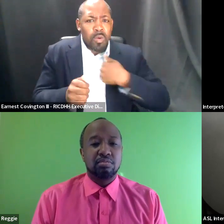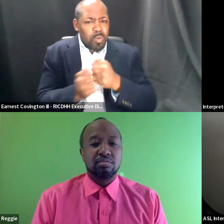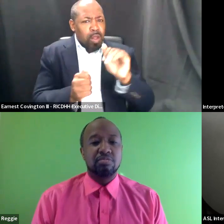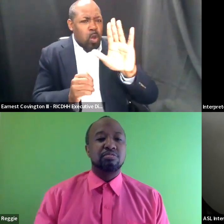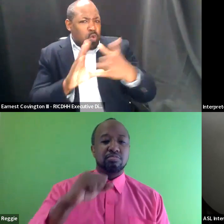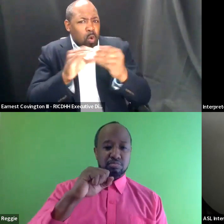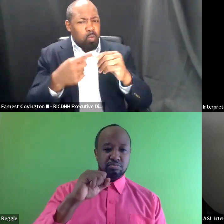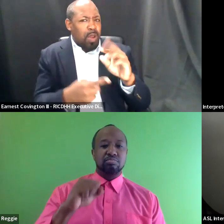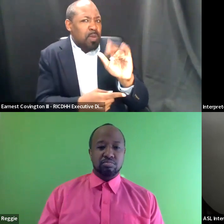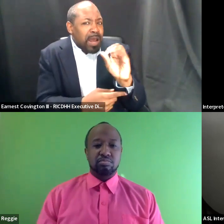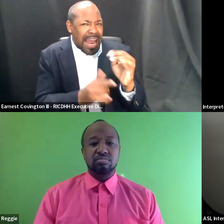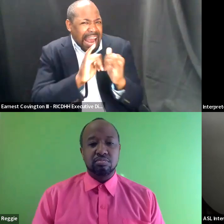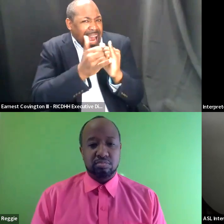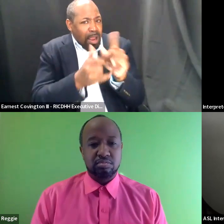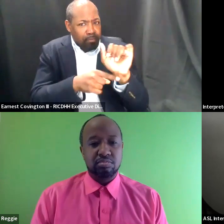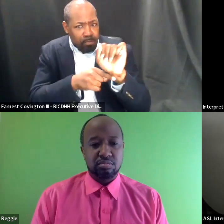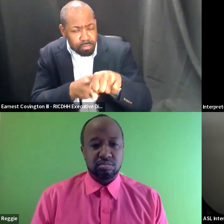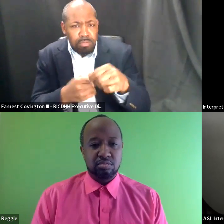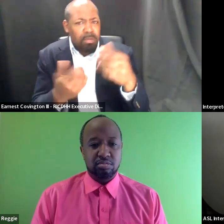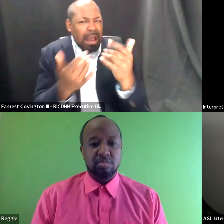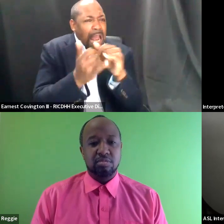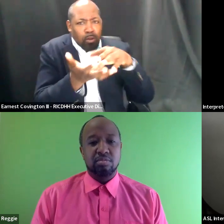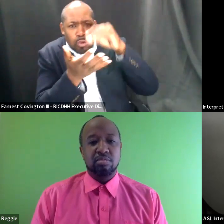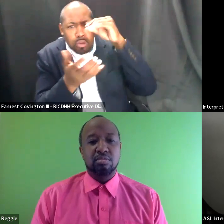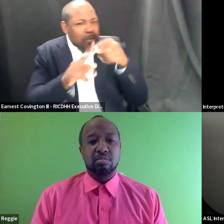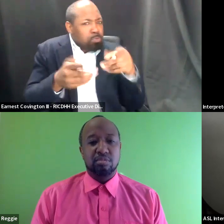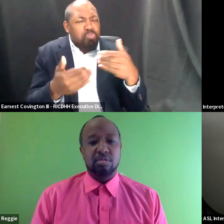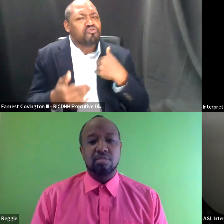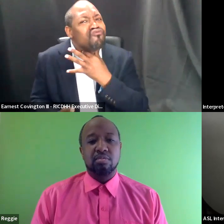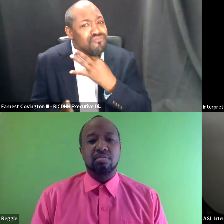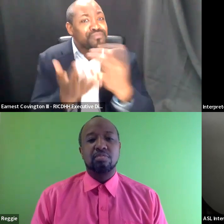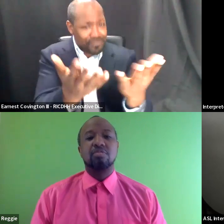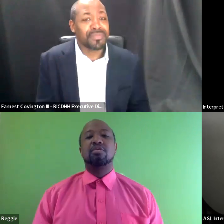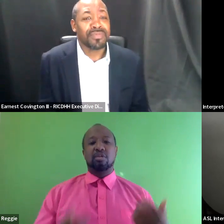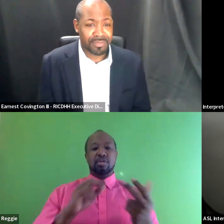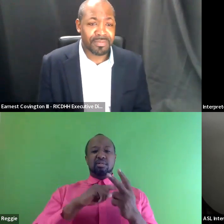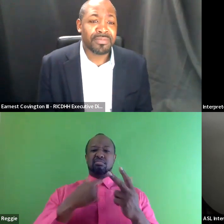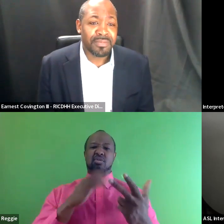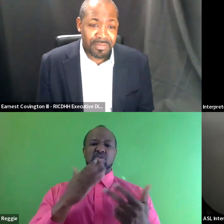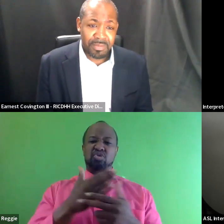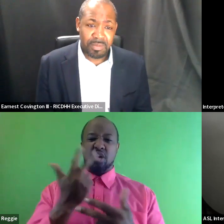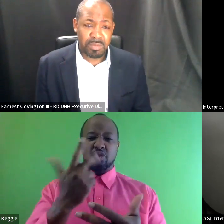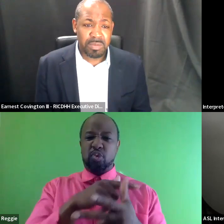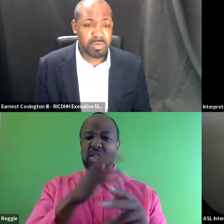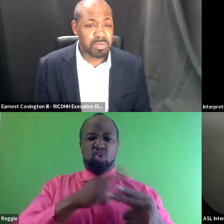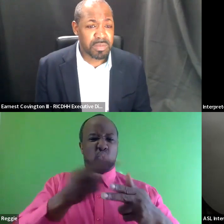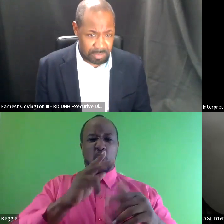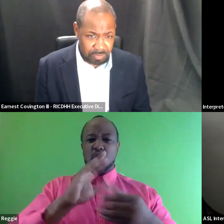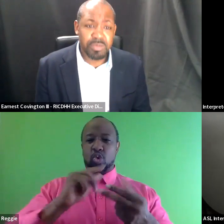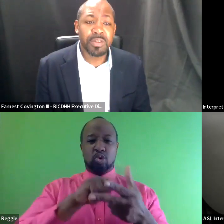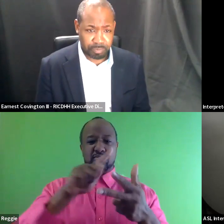things occur to many individuals in the BIPOC deaf community, and we need to share these stories and how we overcome them. So if you wouldn't